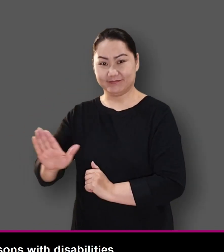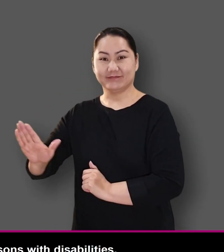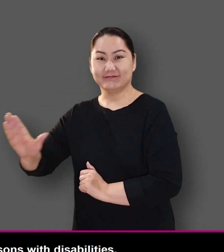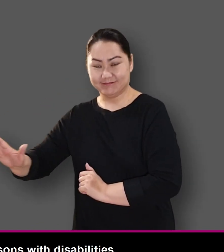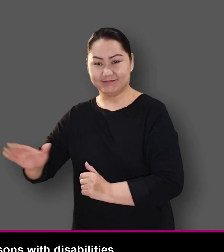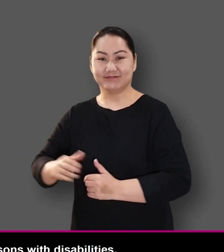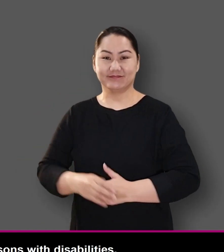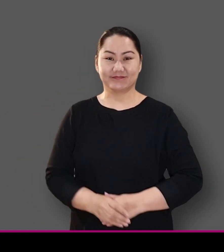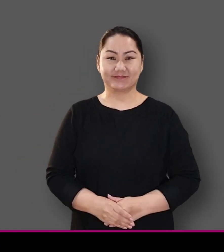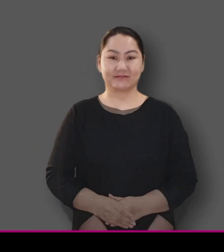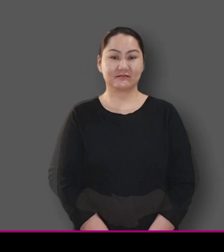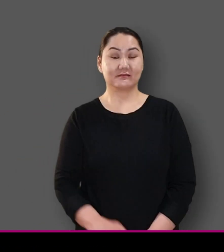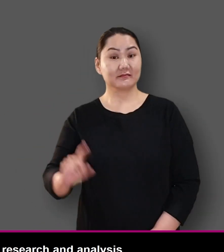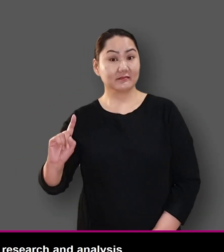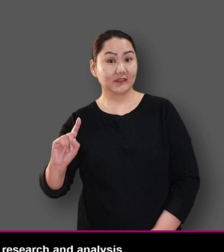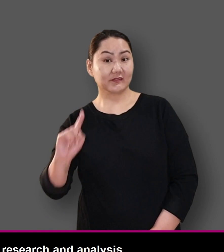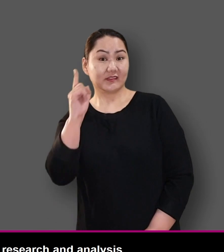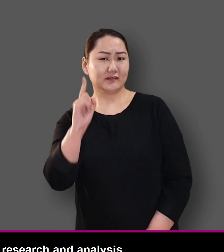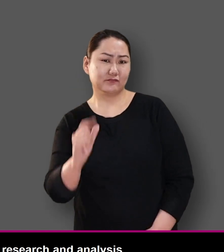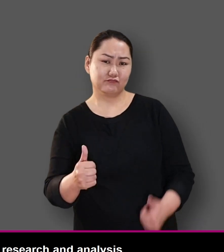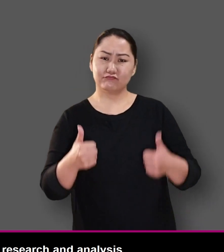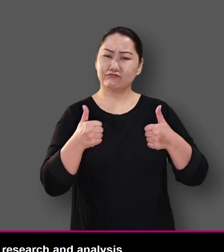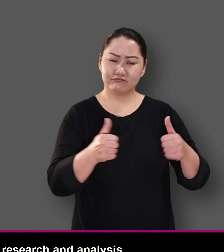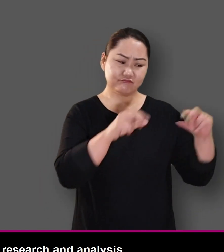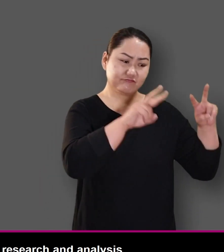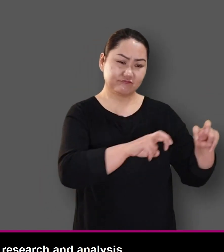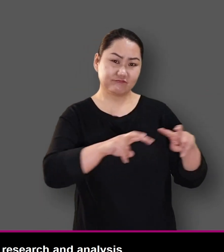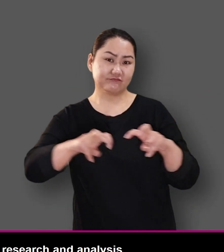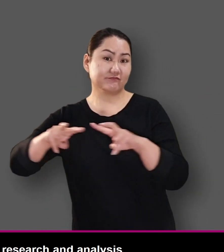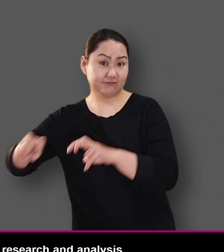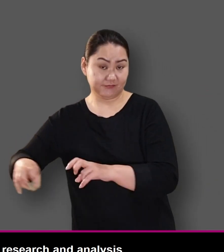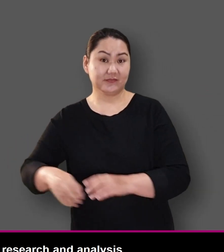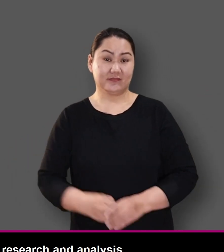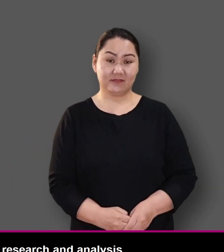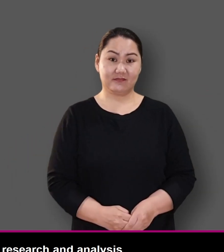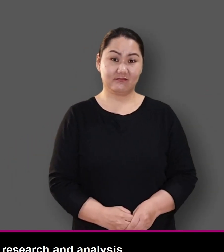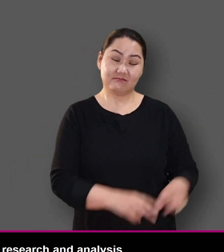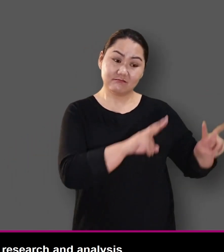disabilities. We will carry out research and analysis